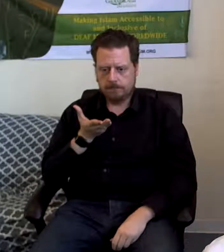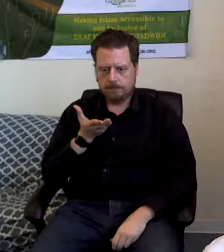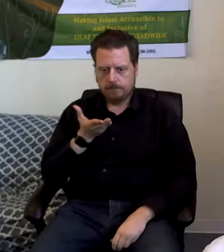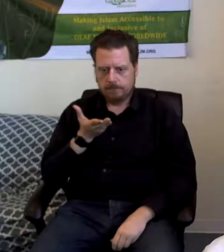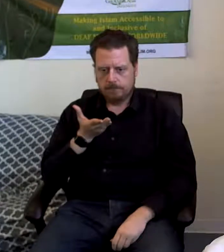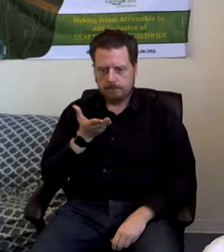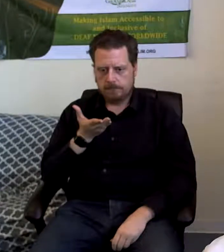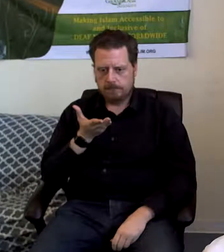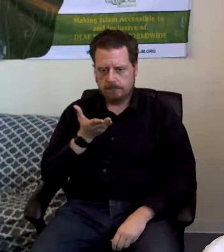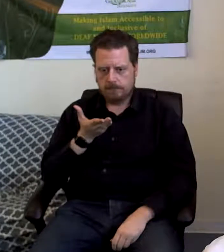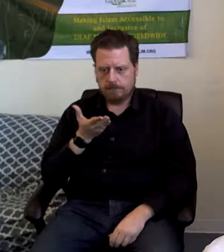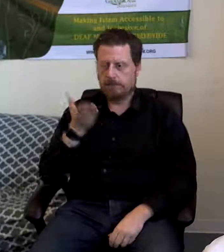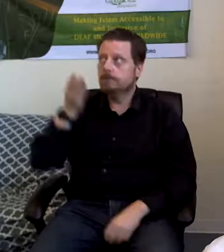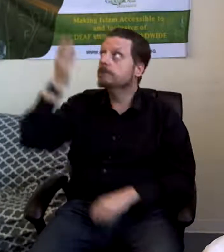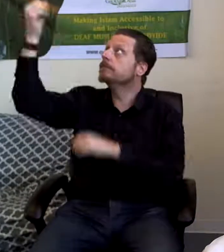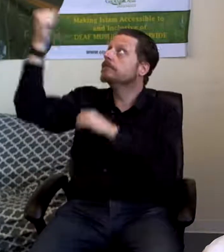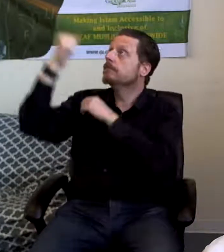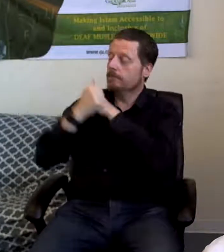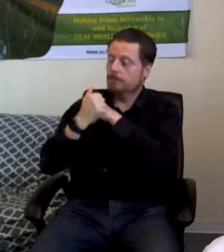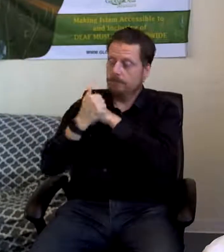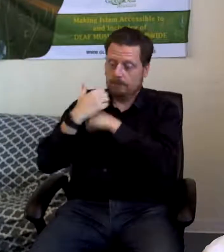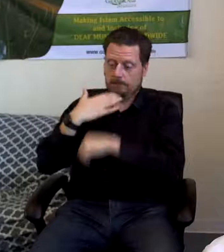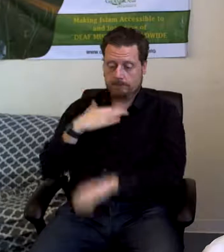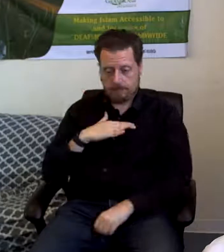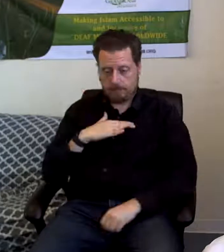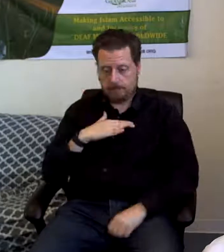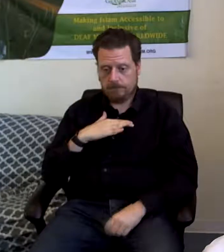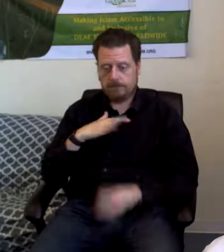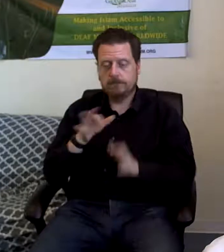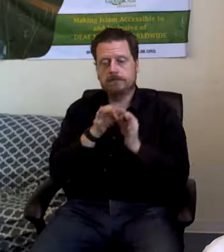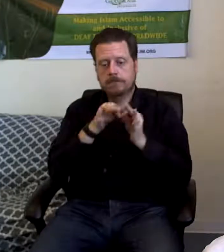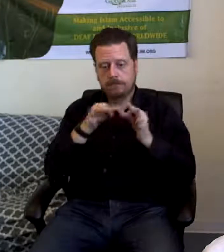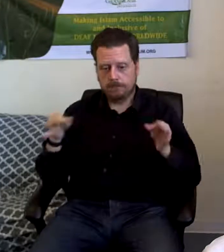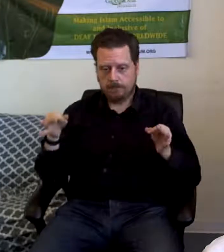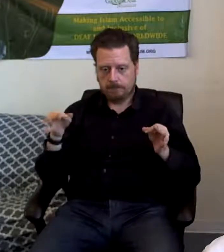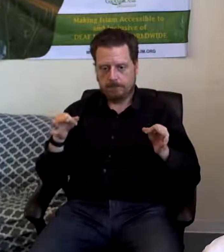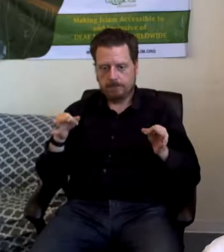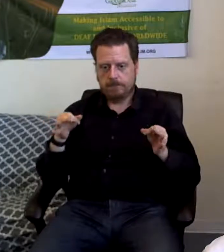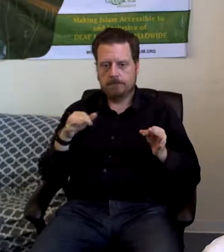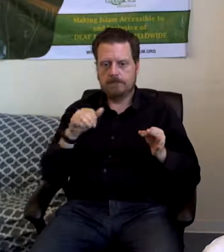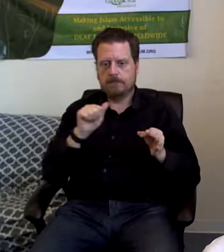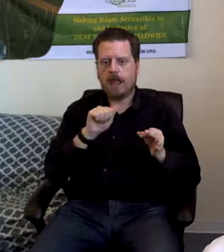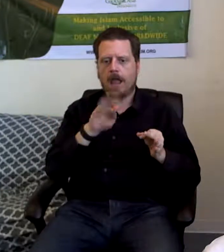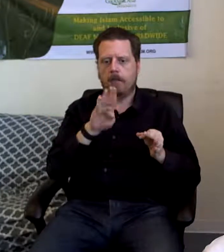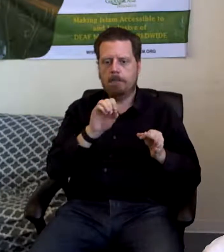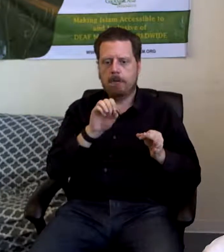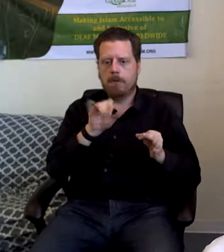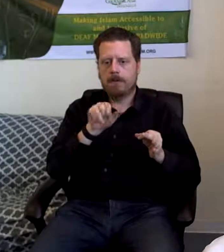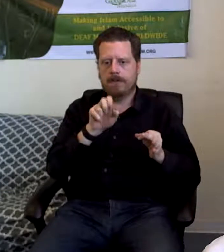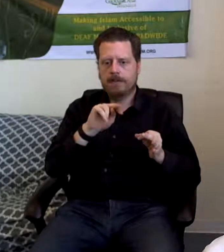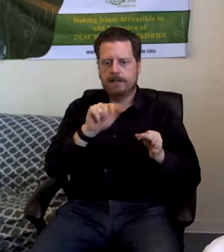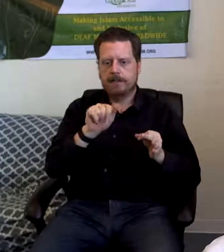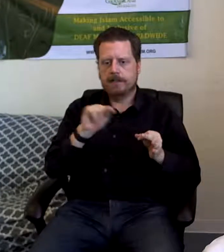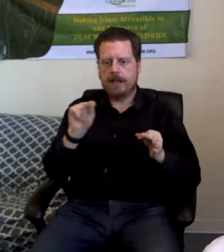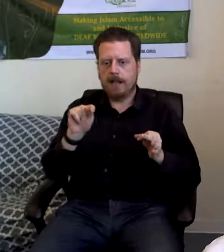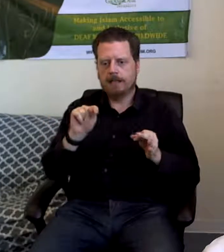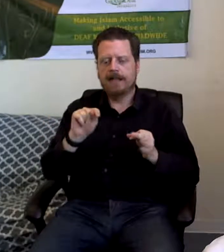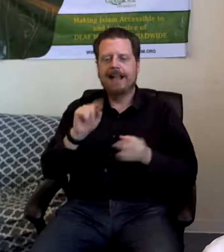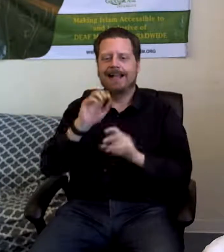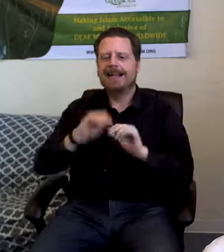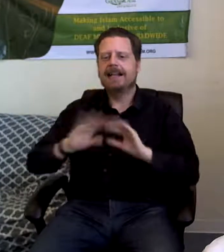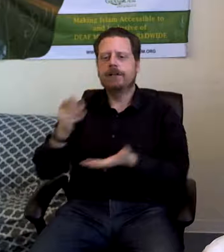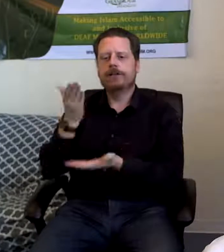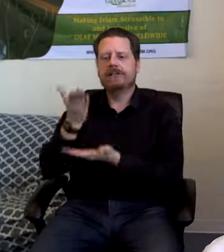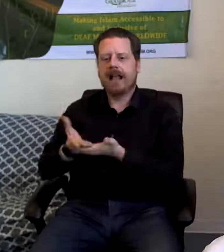we have sent down unto you ayat mubayyinat, which means clear signs, evidence, and